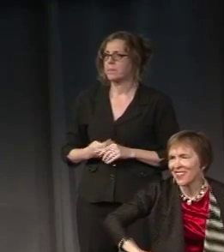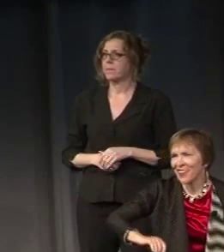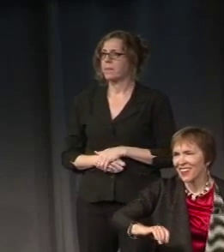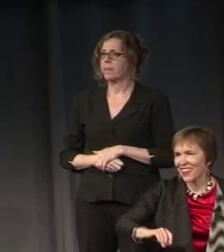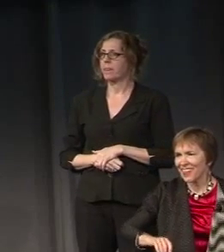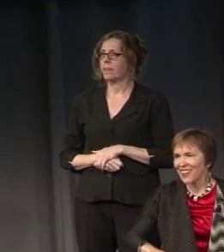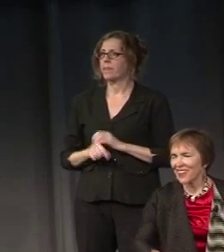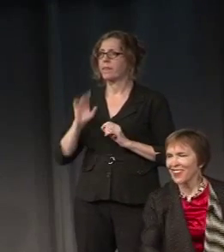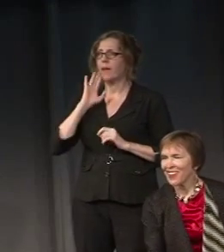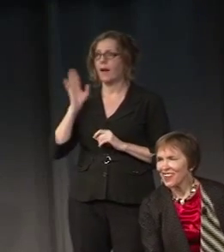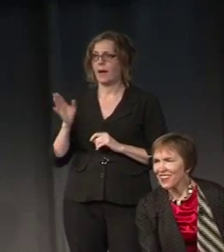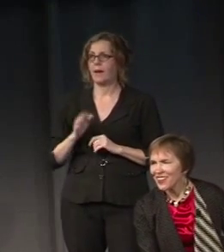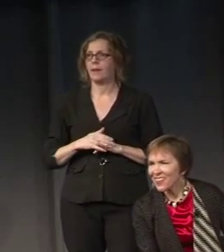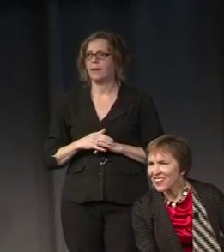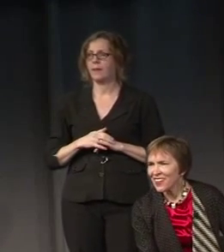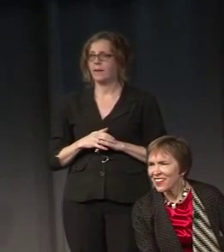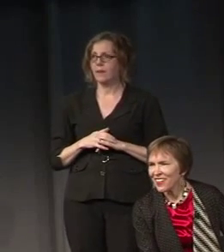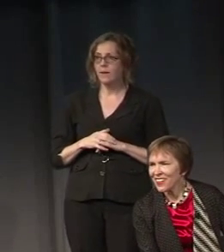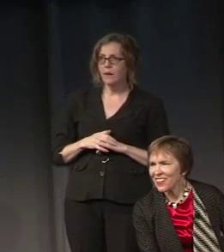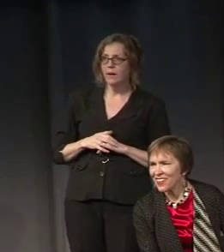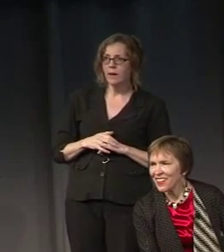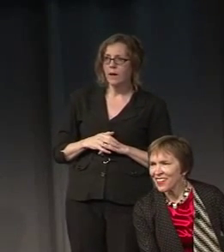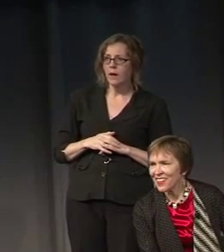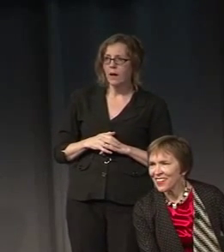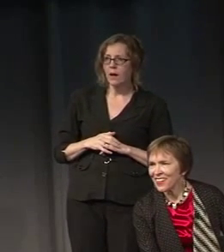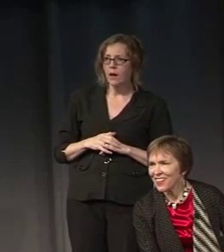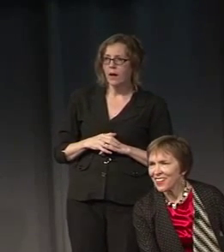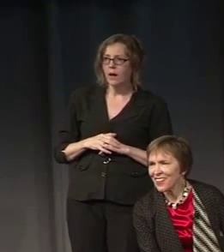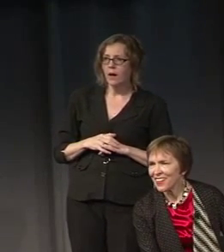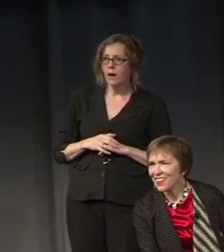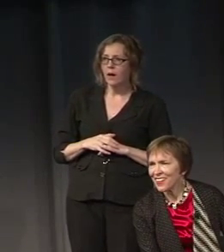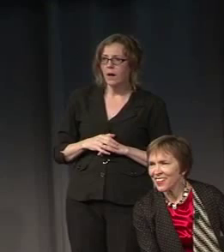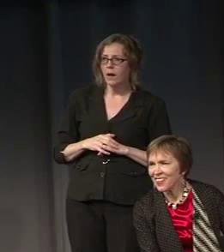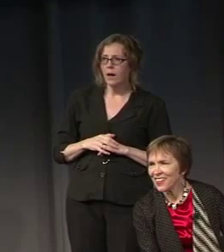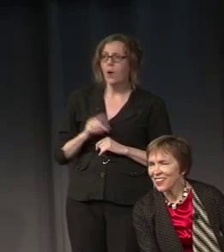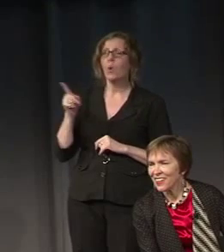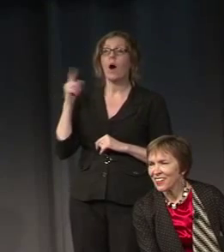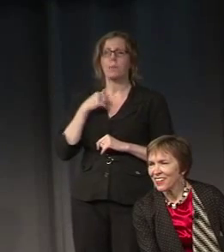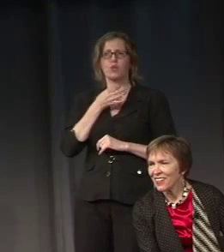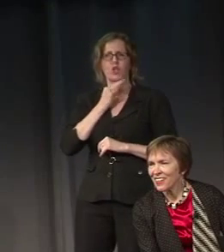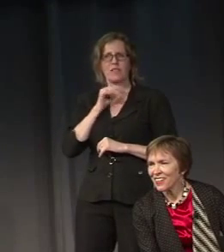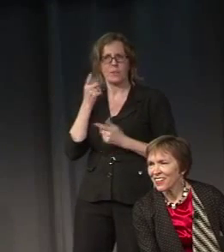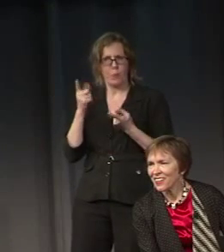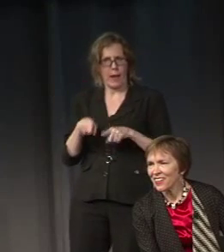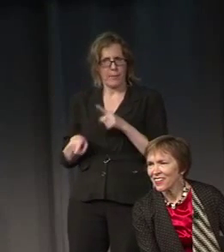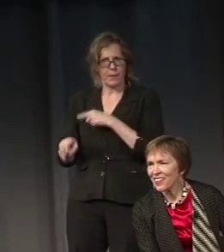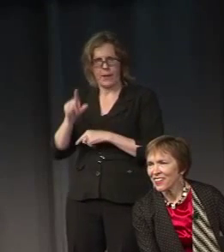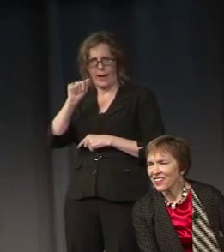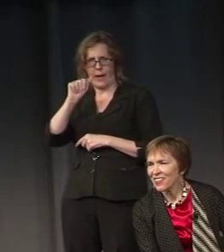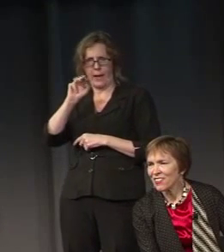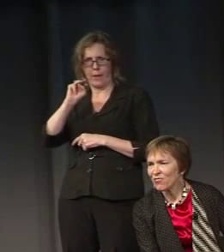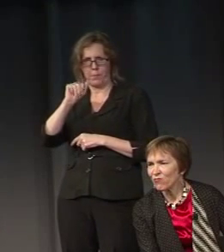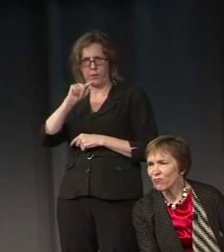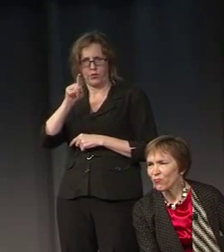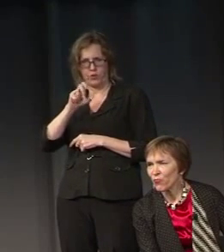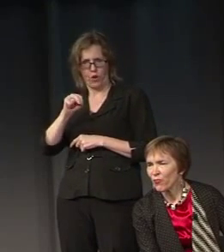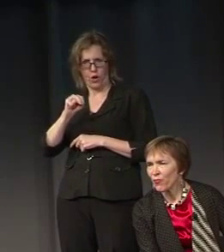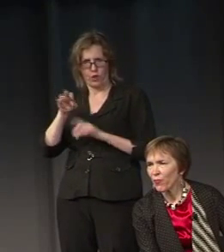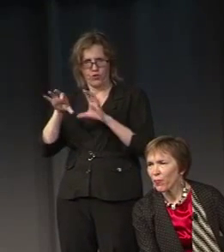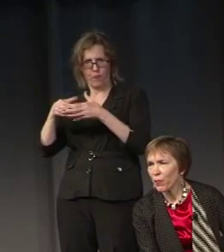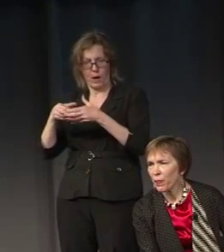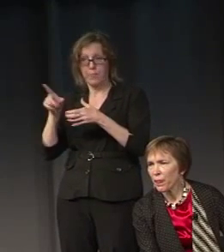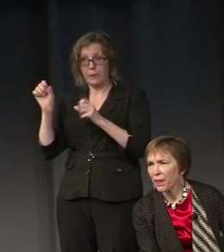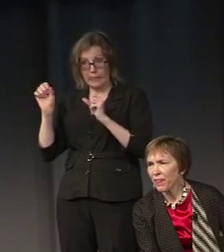Hi, I'm curious to hear more about the Amazon tribe you're looking at. Are they able to distinguish between